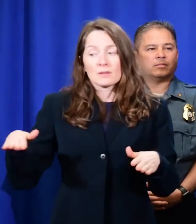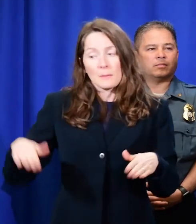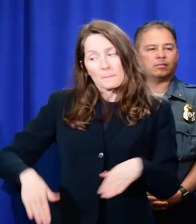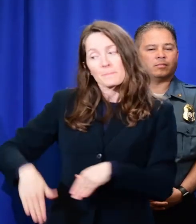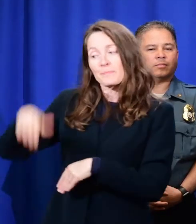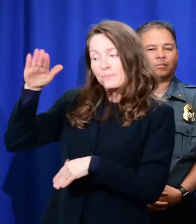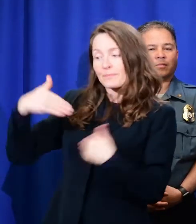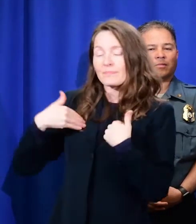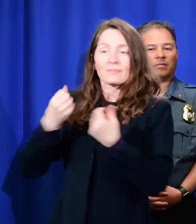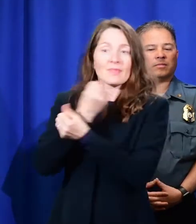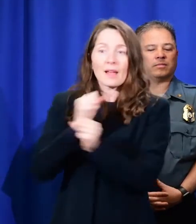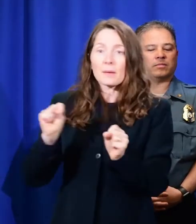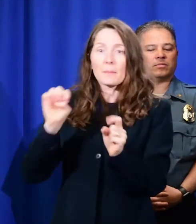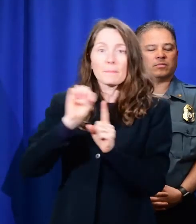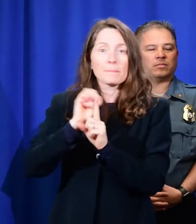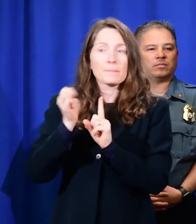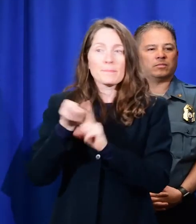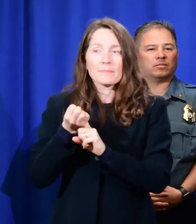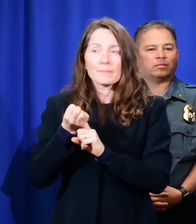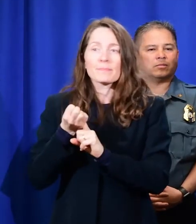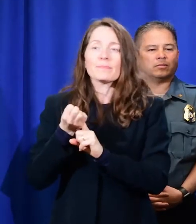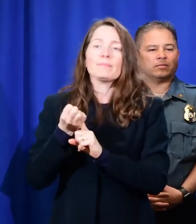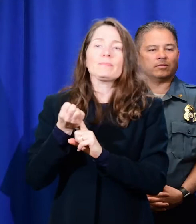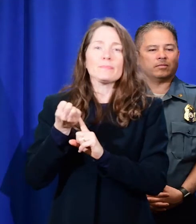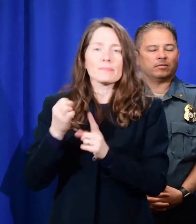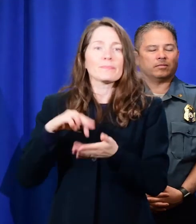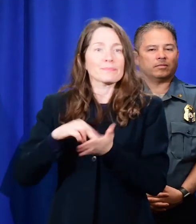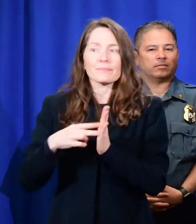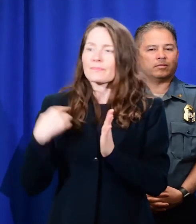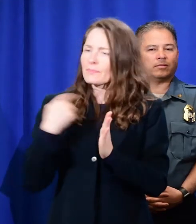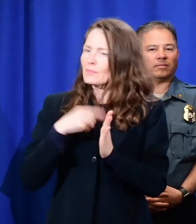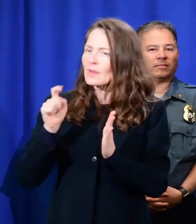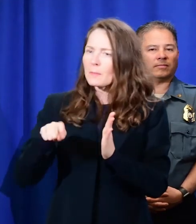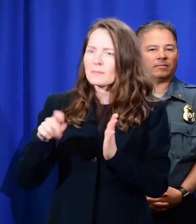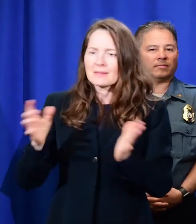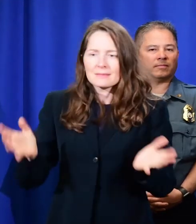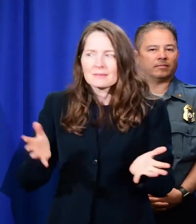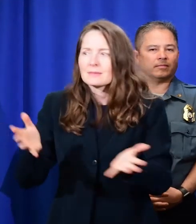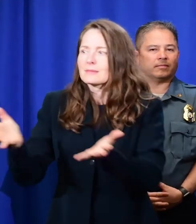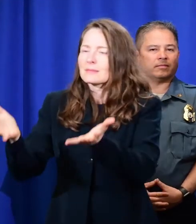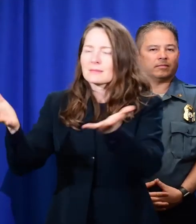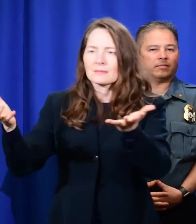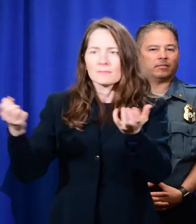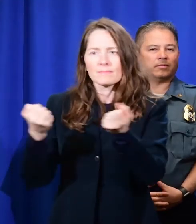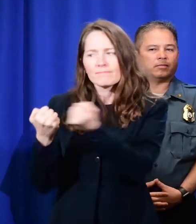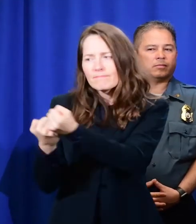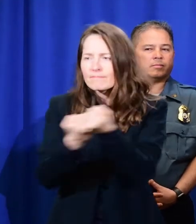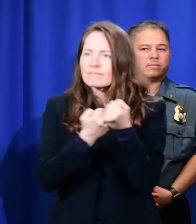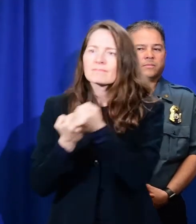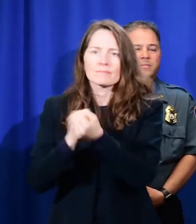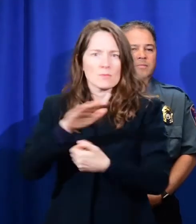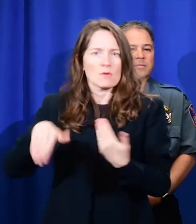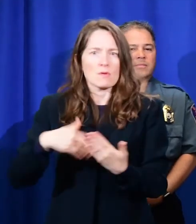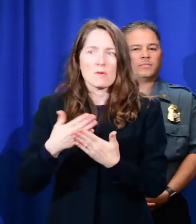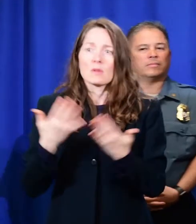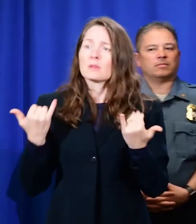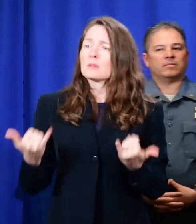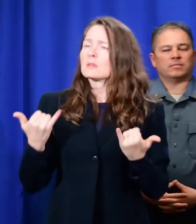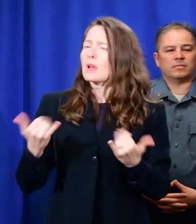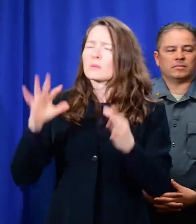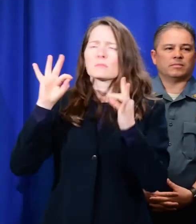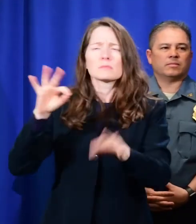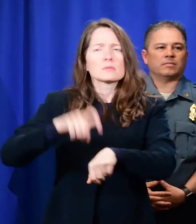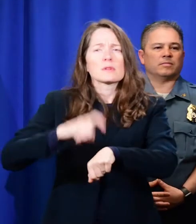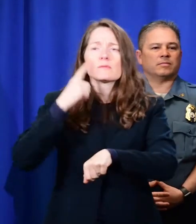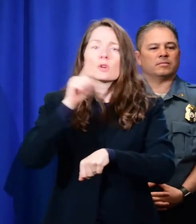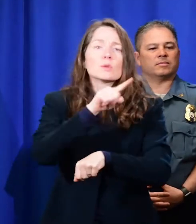support and uplift our families and individuals in our community. Now is the time to reach out to someone you know who might